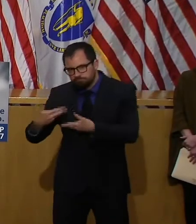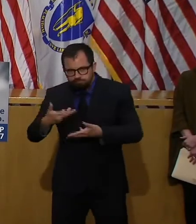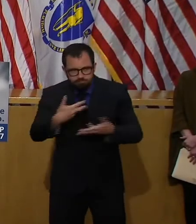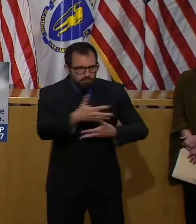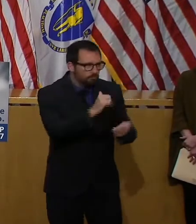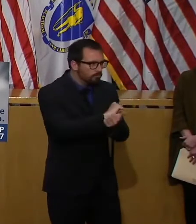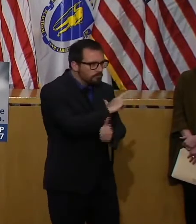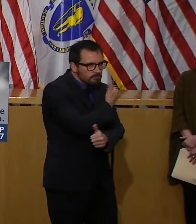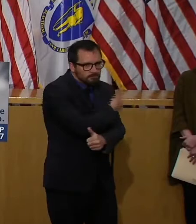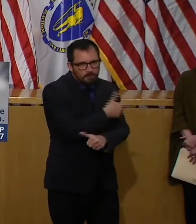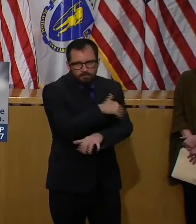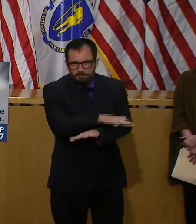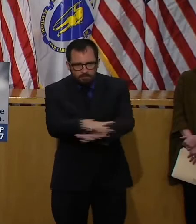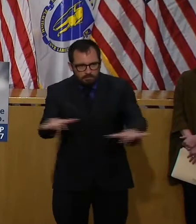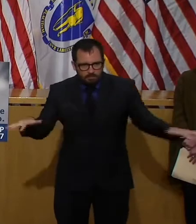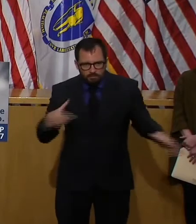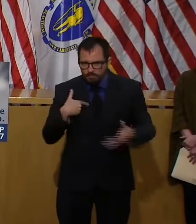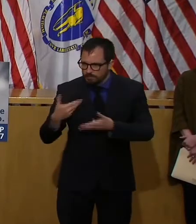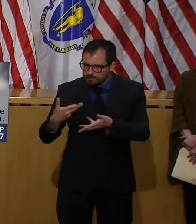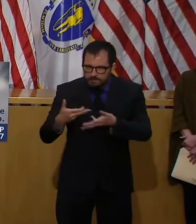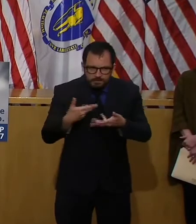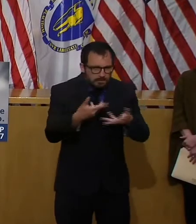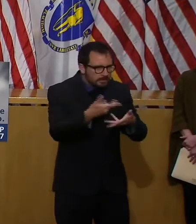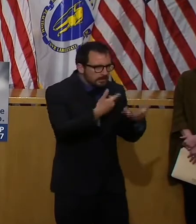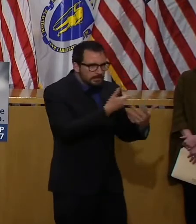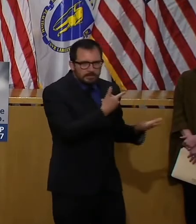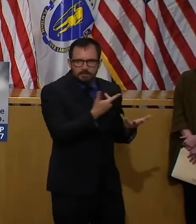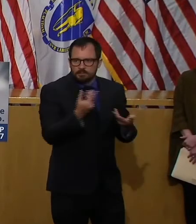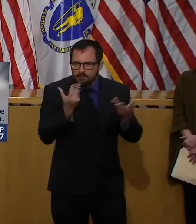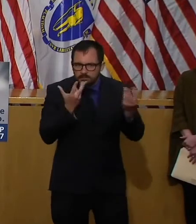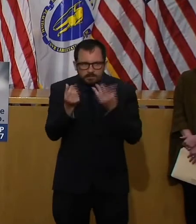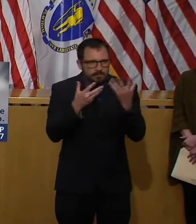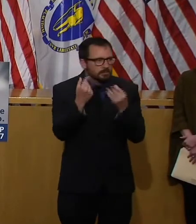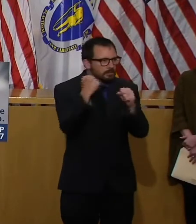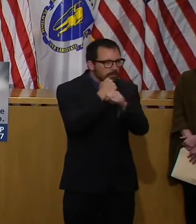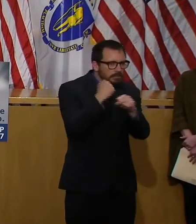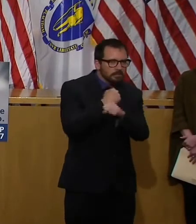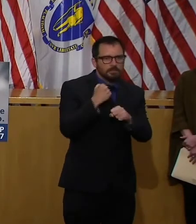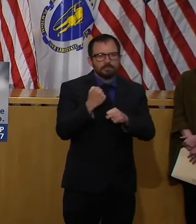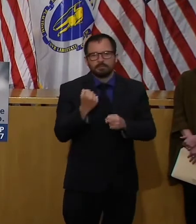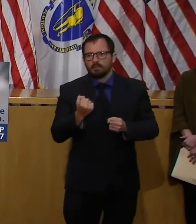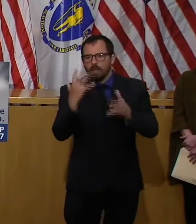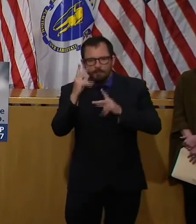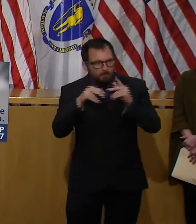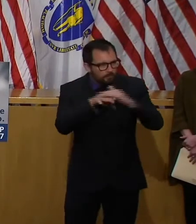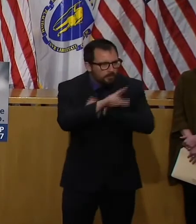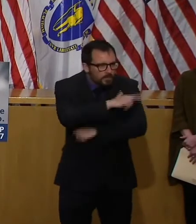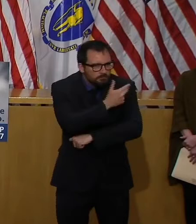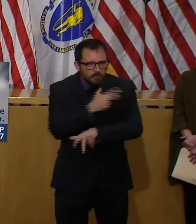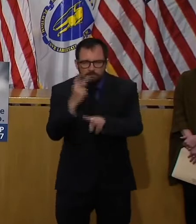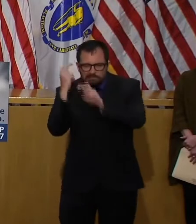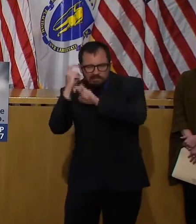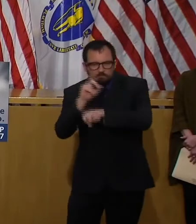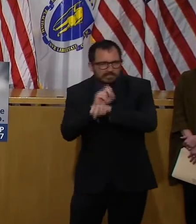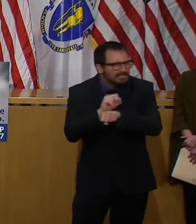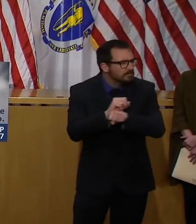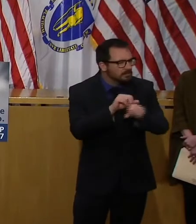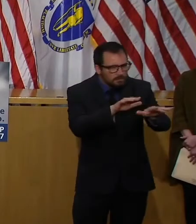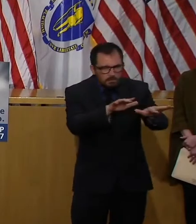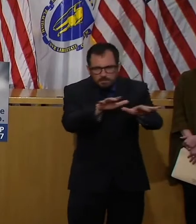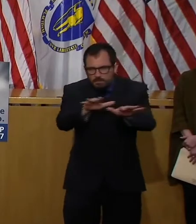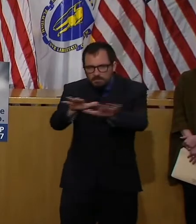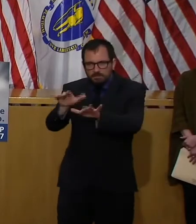healthcare capacity. There are currently 3,564 patients that are hospitalized in Massachusetts due to